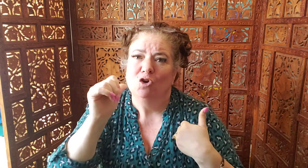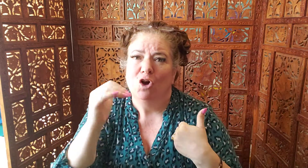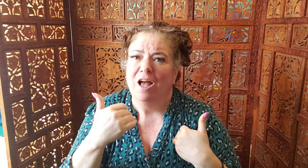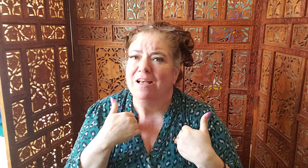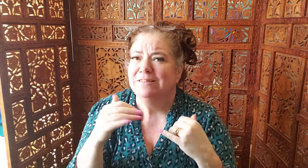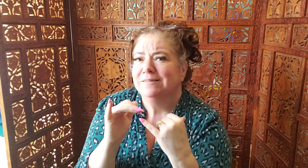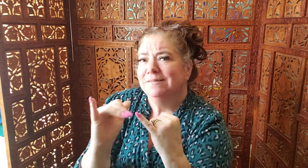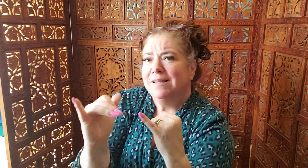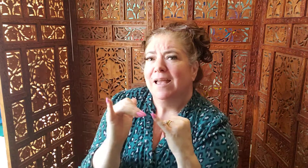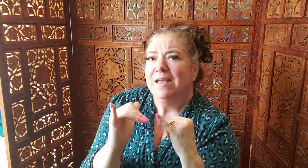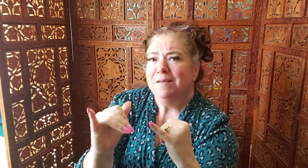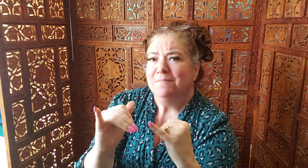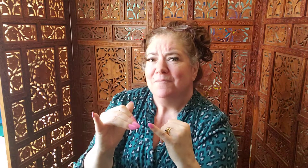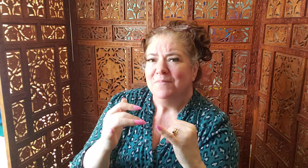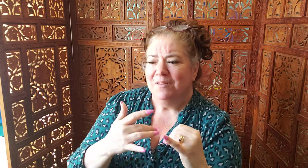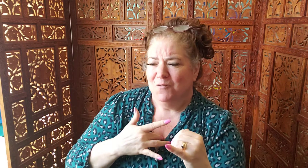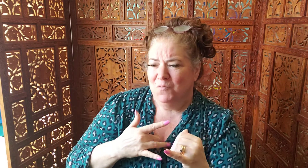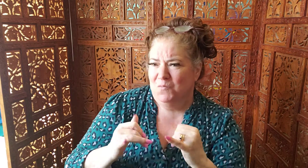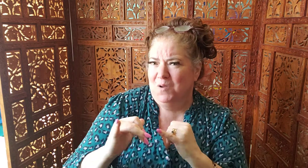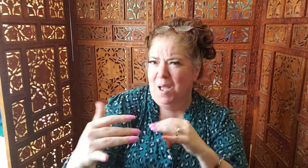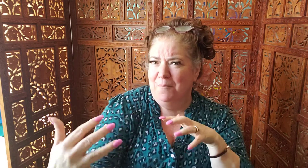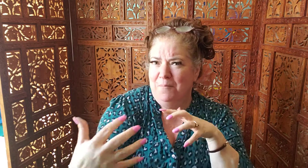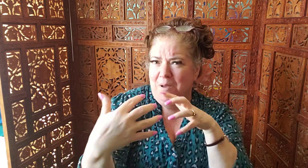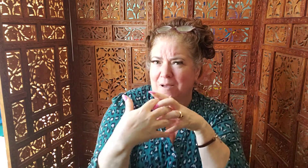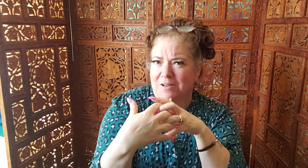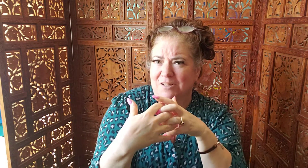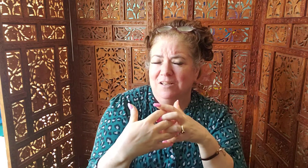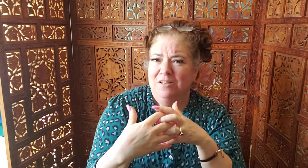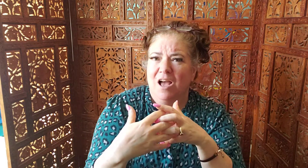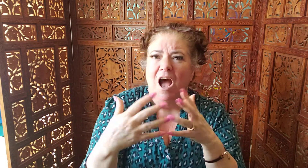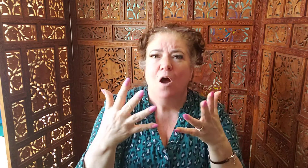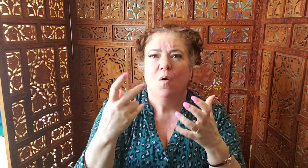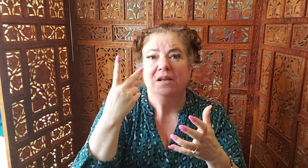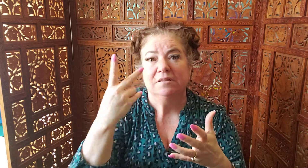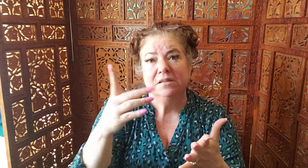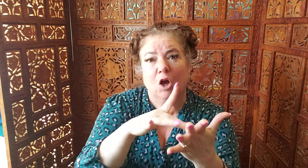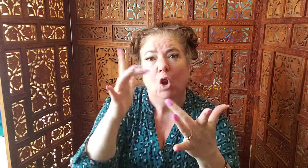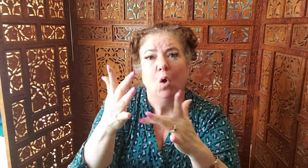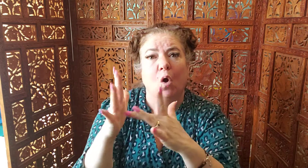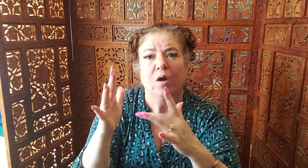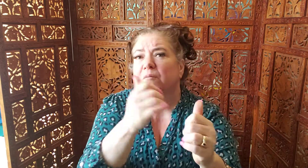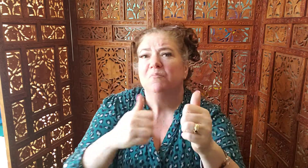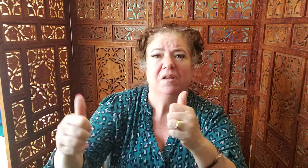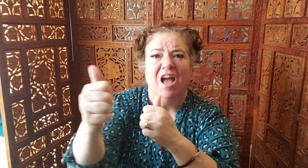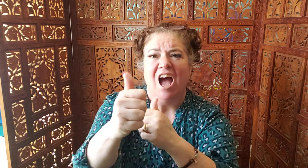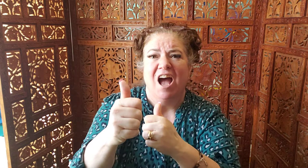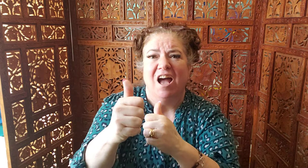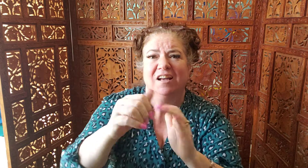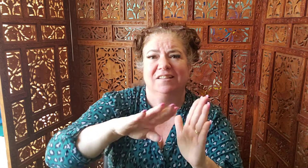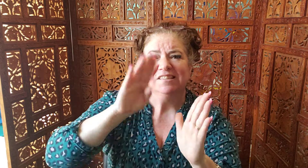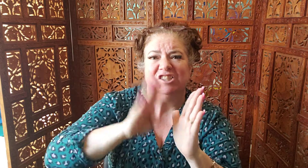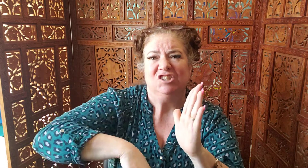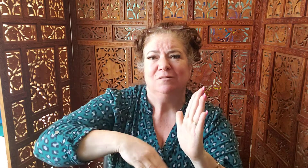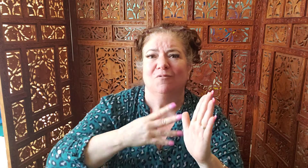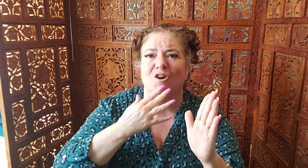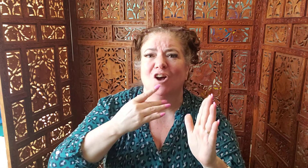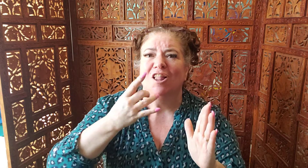Find glory beyond the cheap-colored lights. One song before the sun sets,